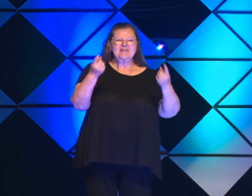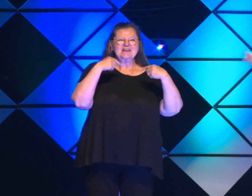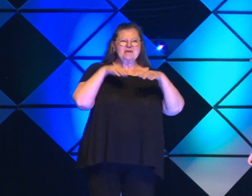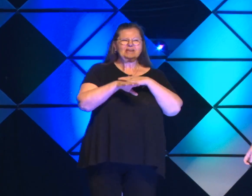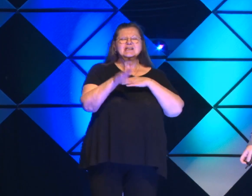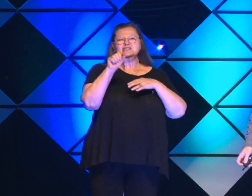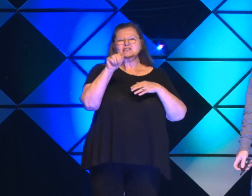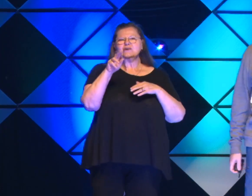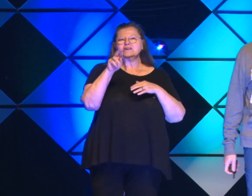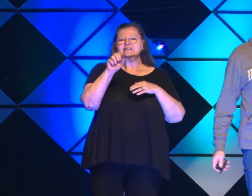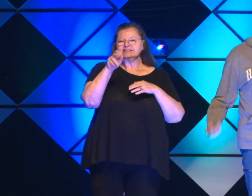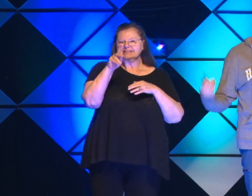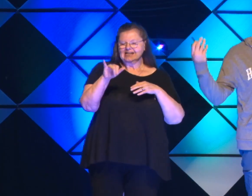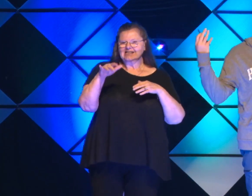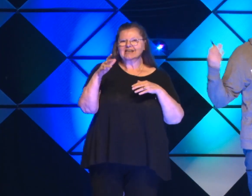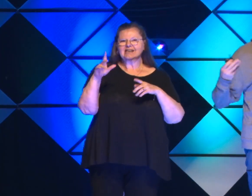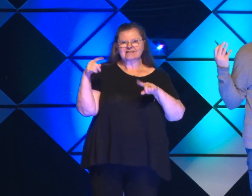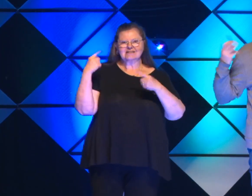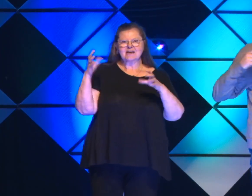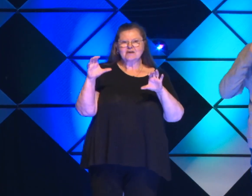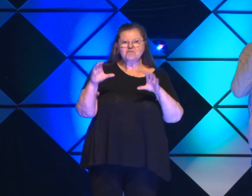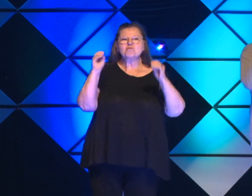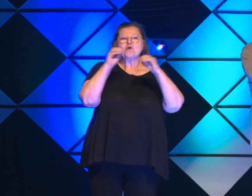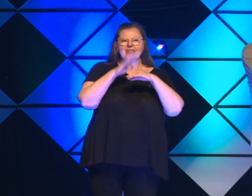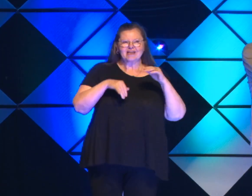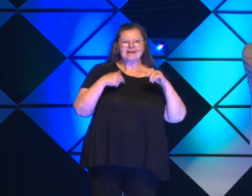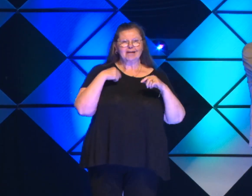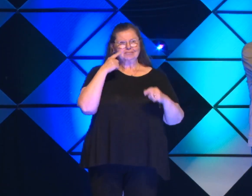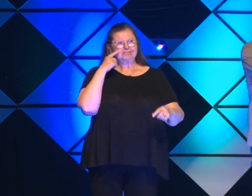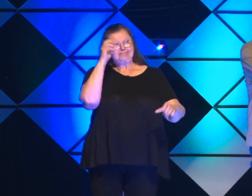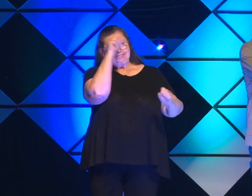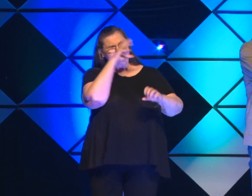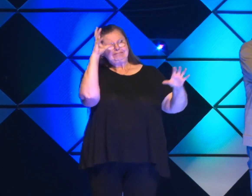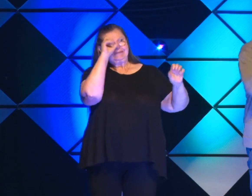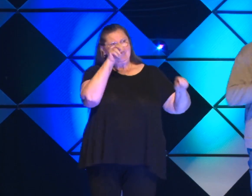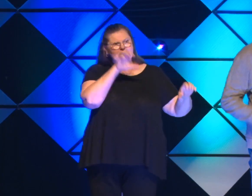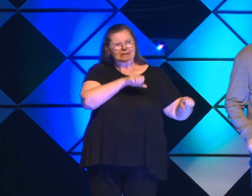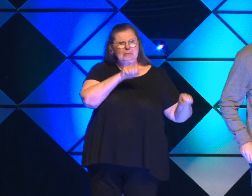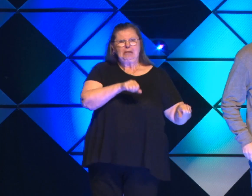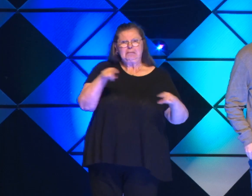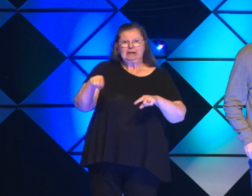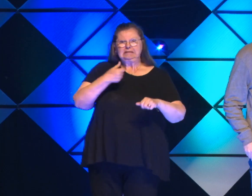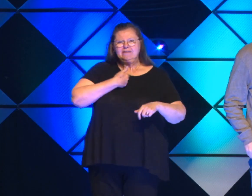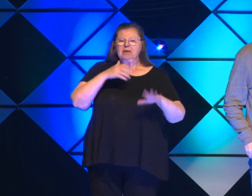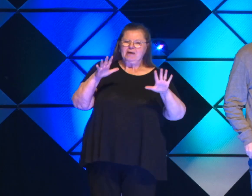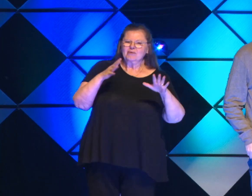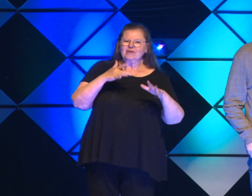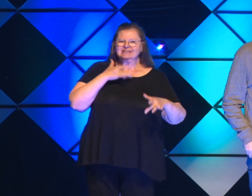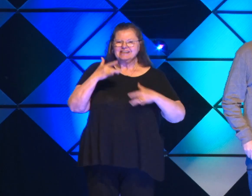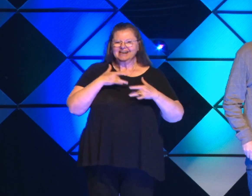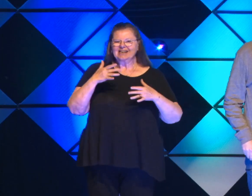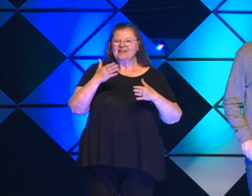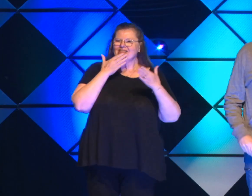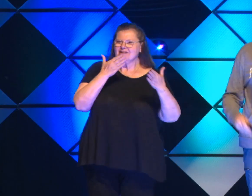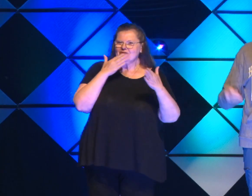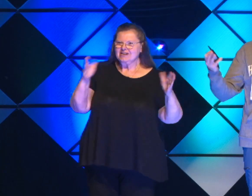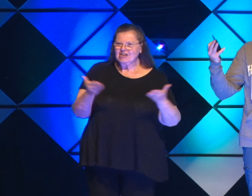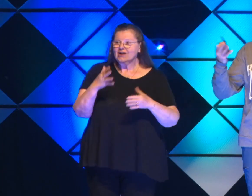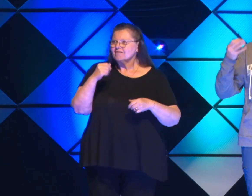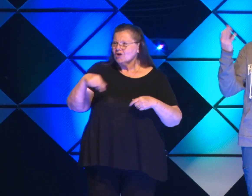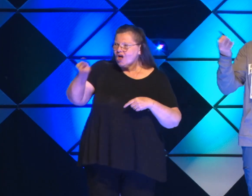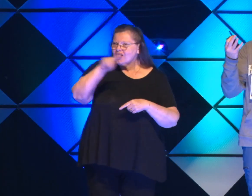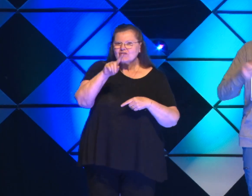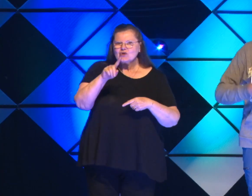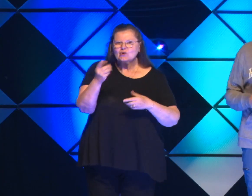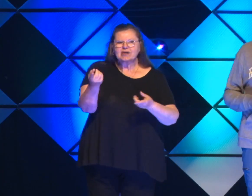So like Sandy has done more than I could ever dream of doing in my entire life. So it's exciting, and we're grateful they're here. And for all those that